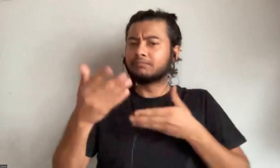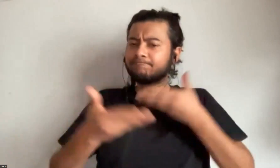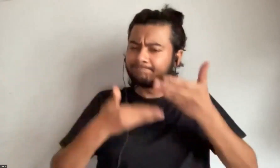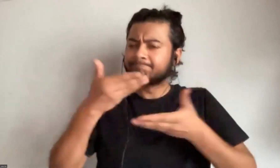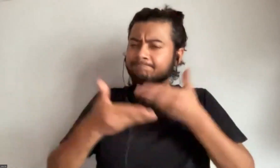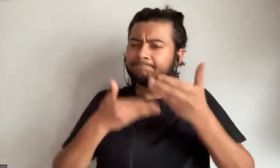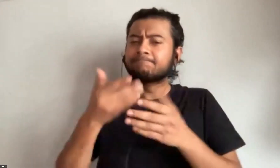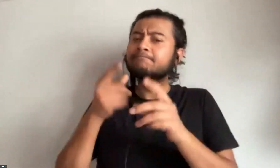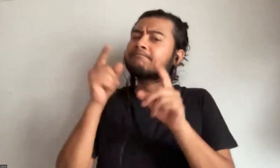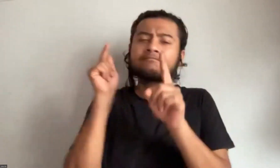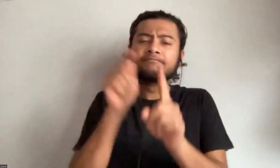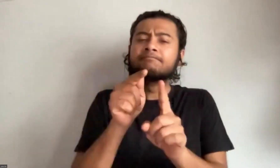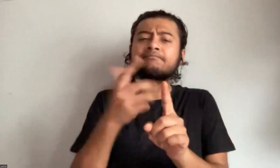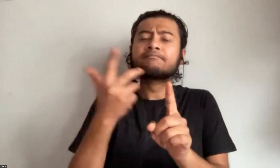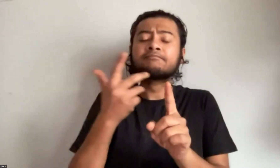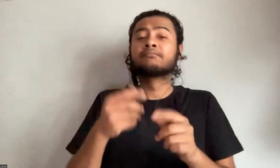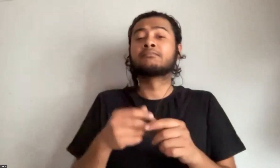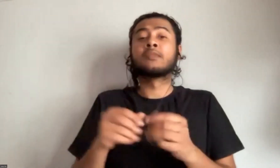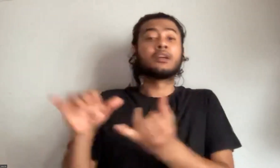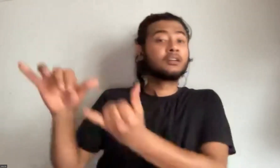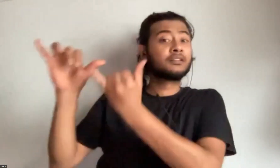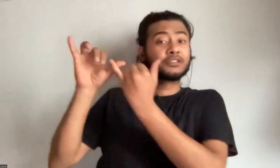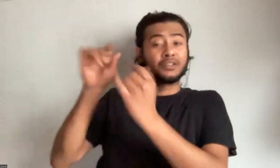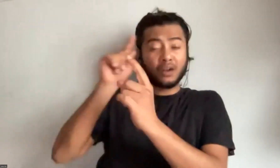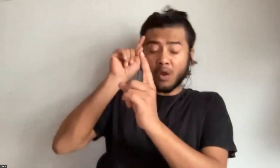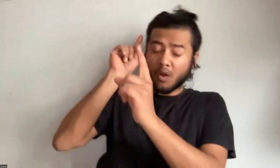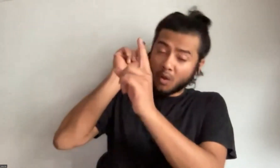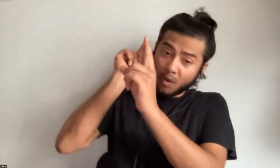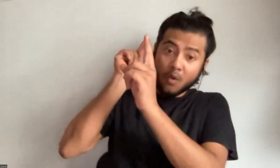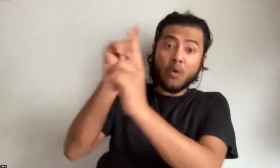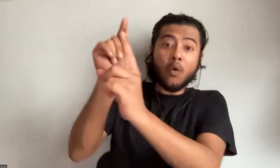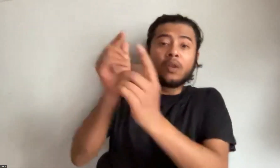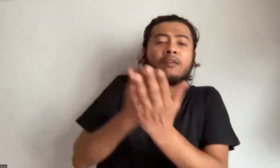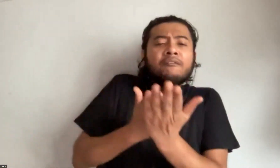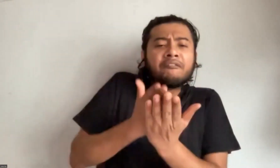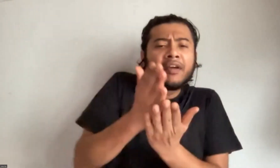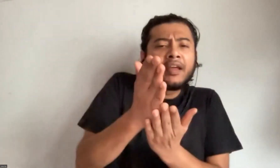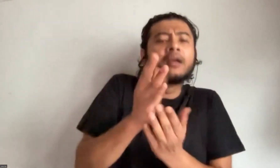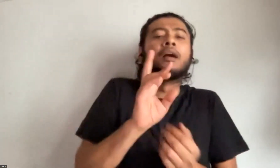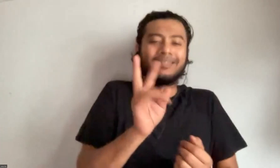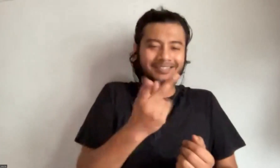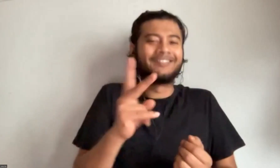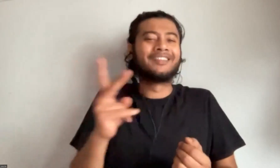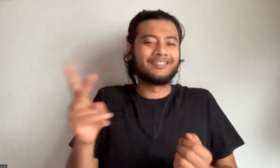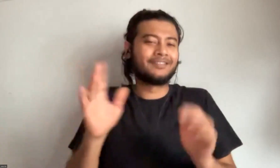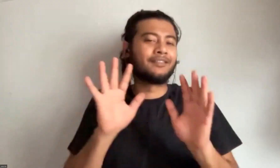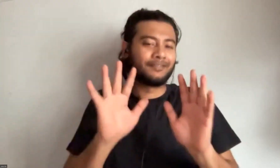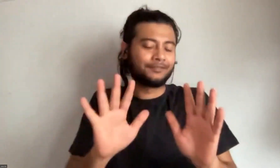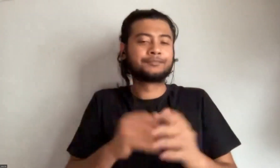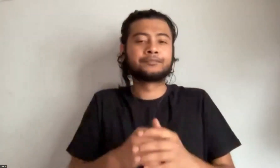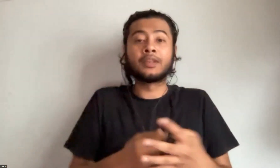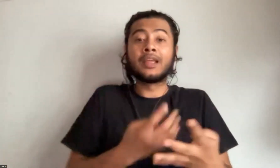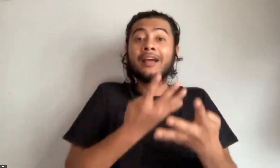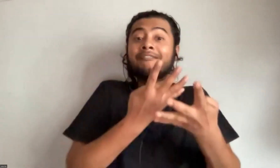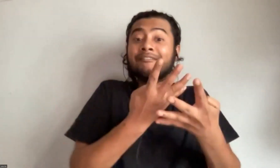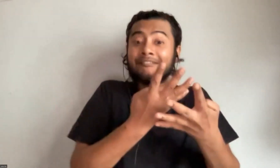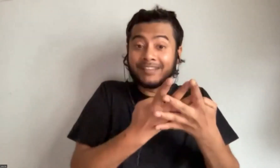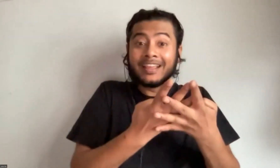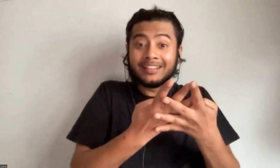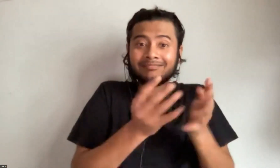meditating about Krishna. Actually, all the Vedas, all our Vedic scriptures tell us one important thing. I